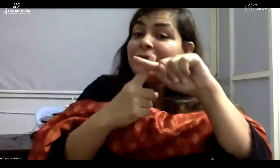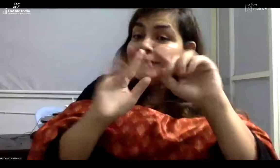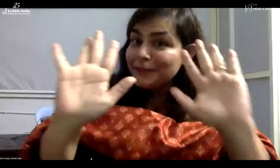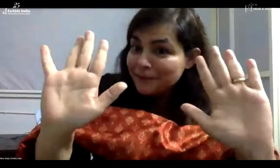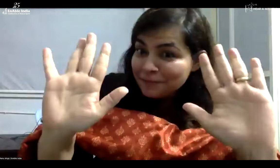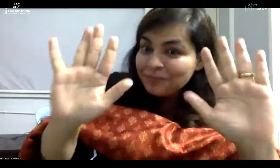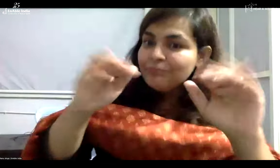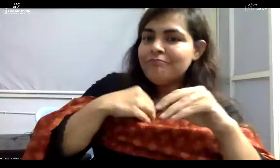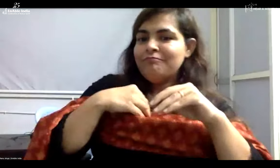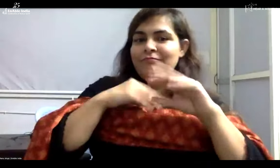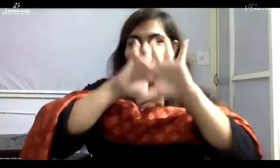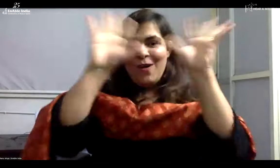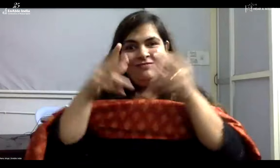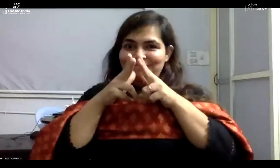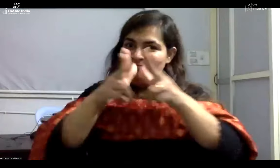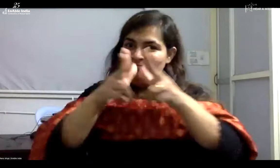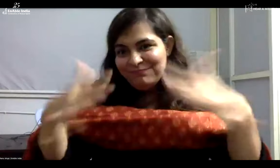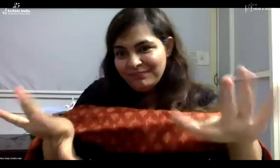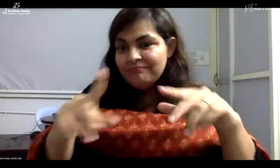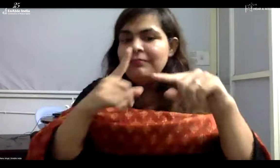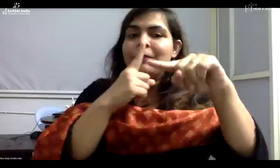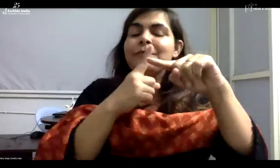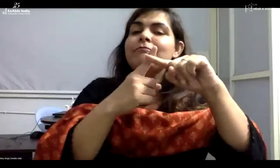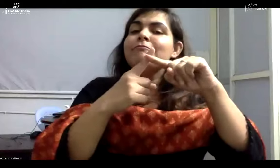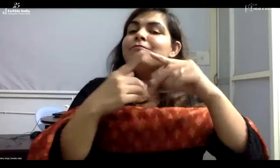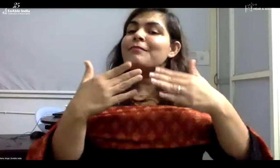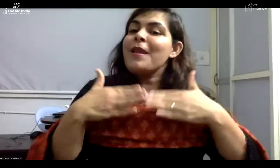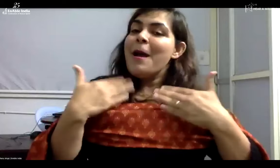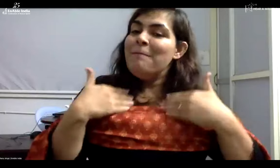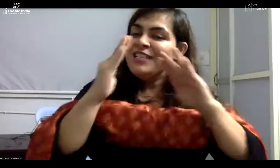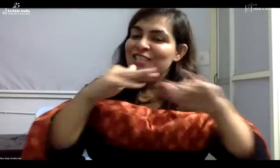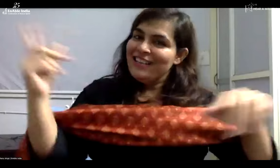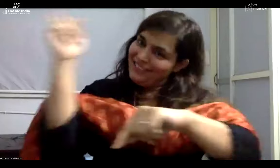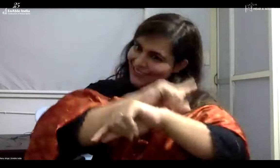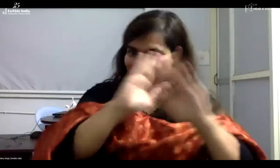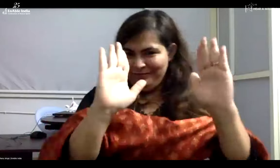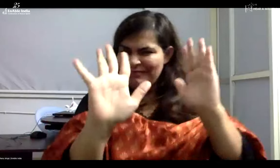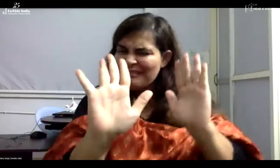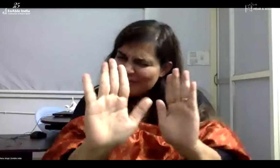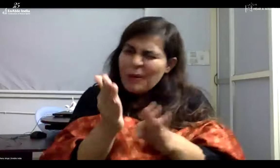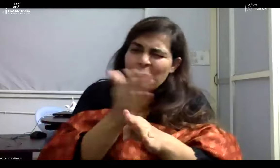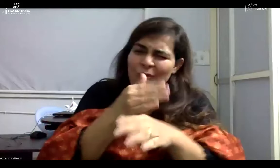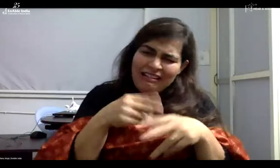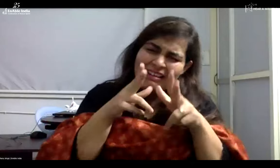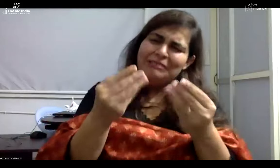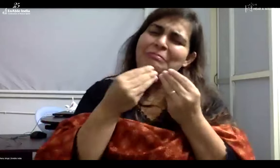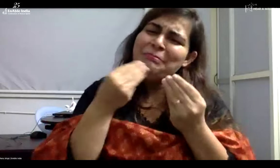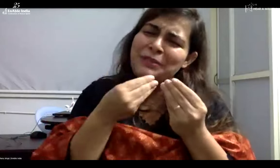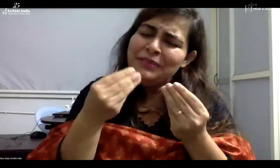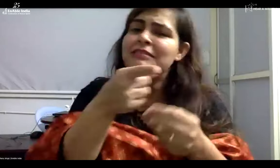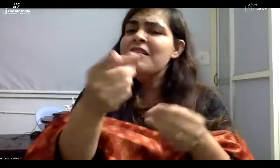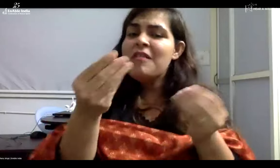enjoying good time. Can you see me? You're enjoying like when you travel also, that time also having fun. Your